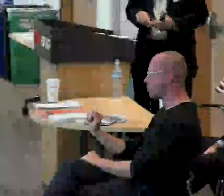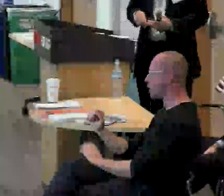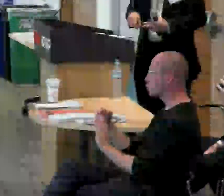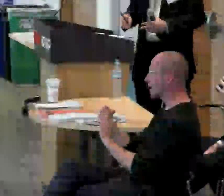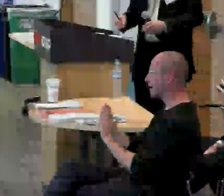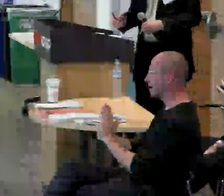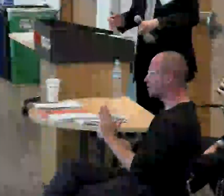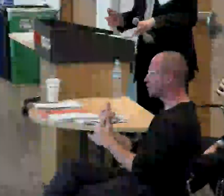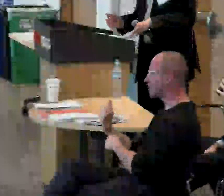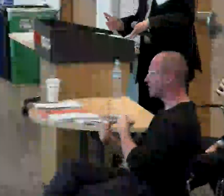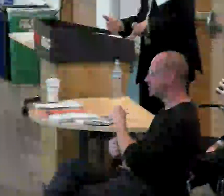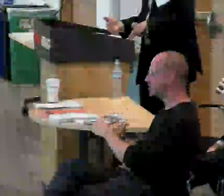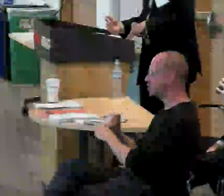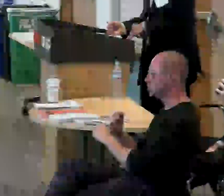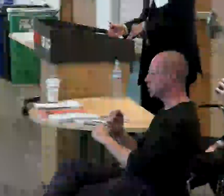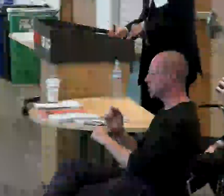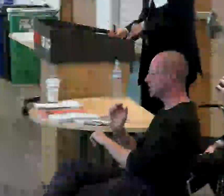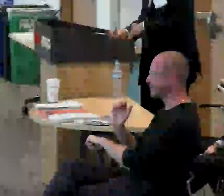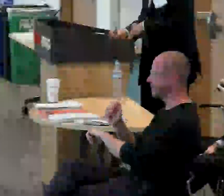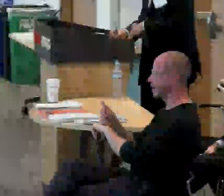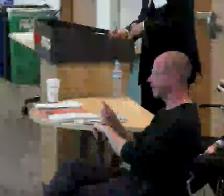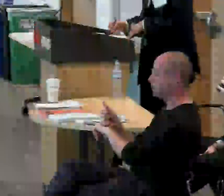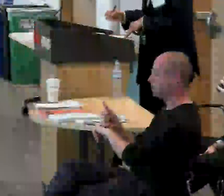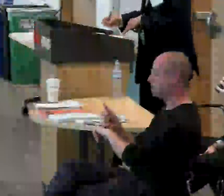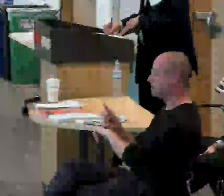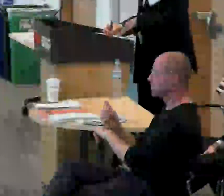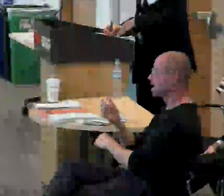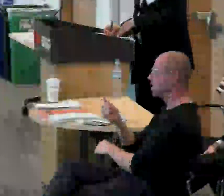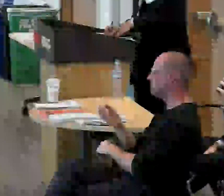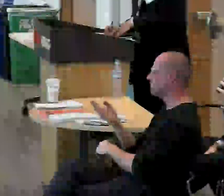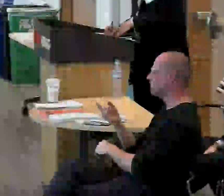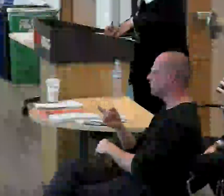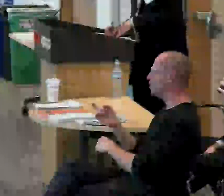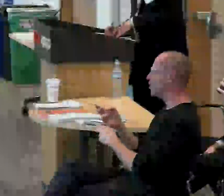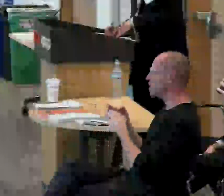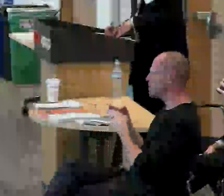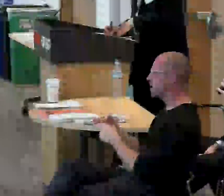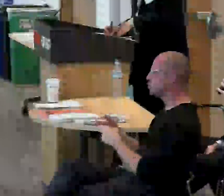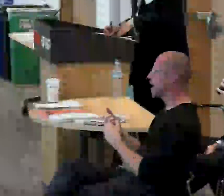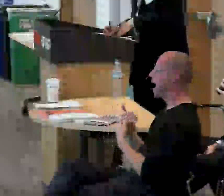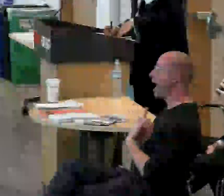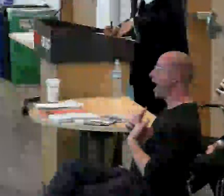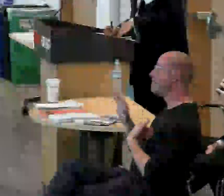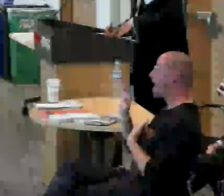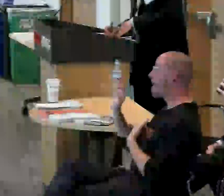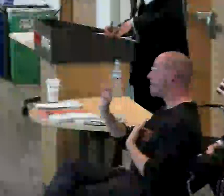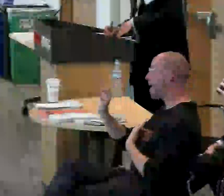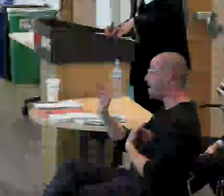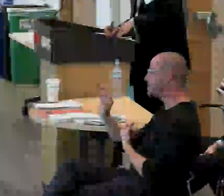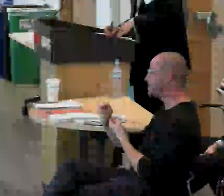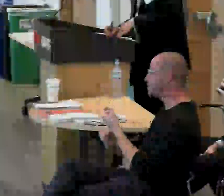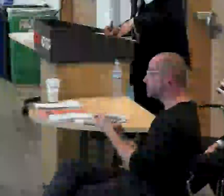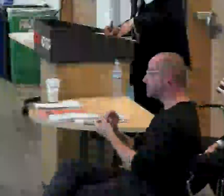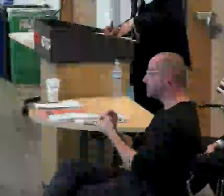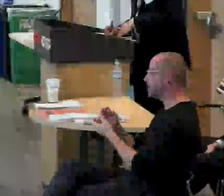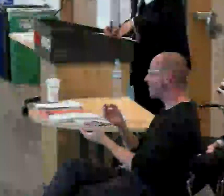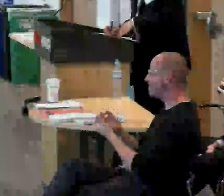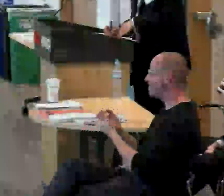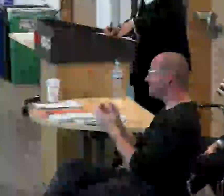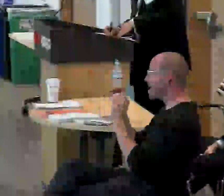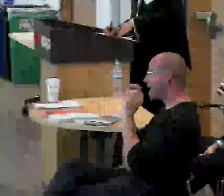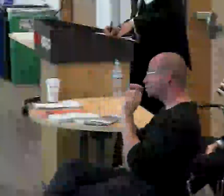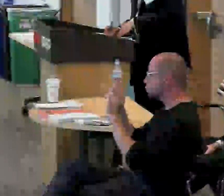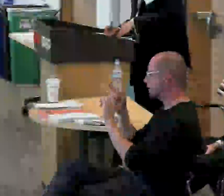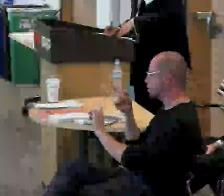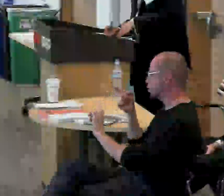that a few people have mentioned have 9 specific financial education goals